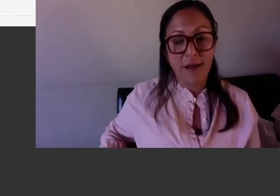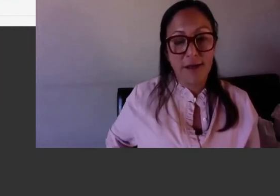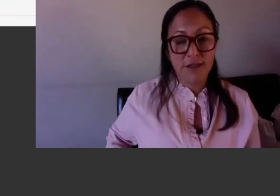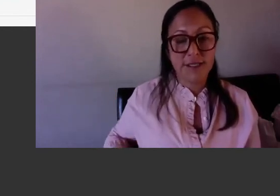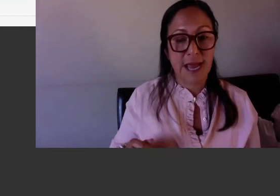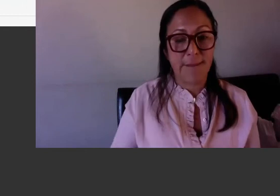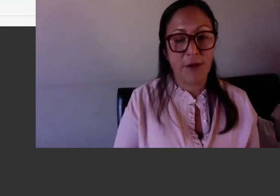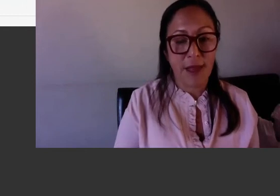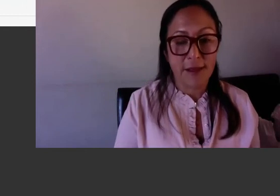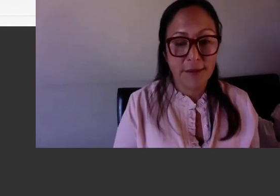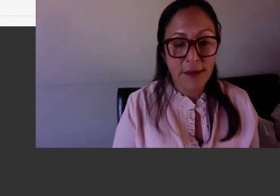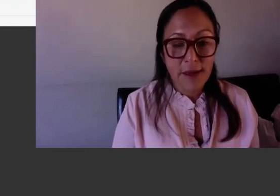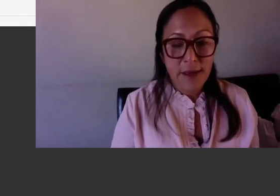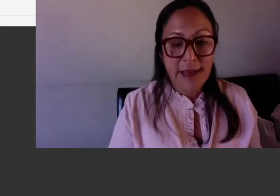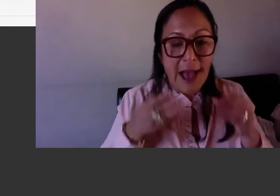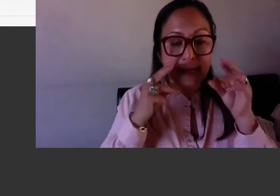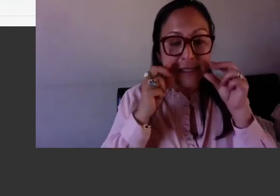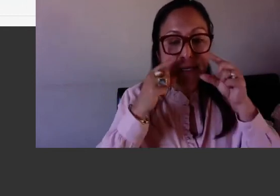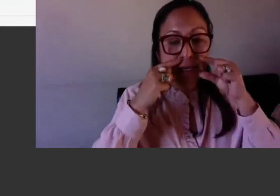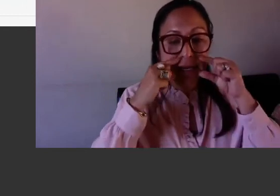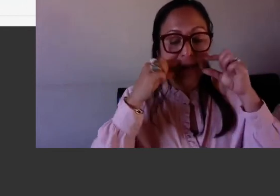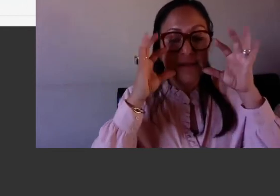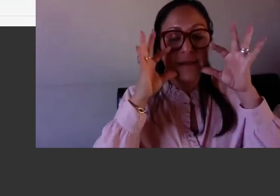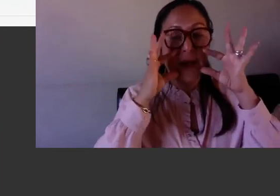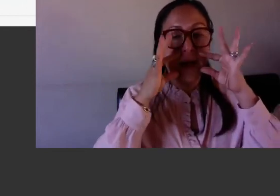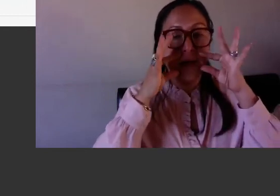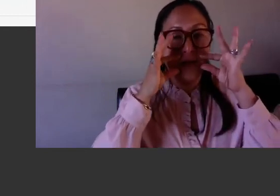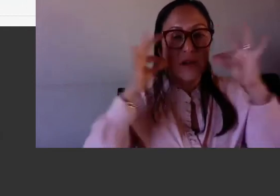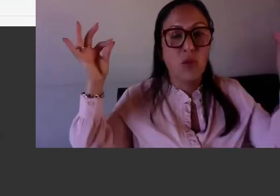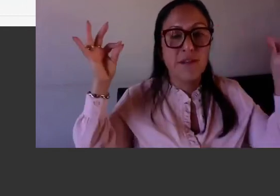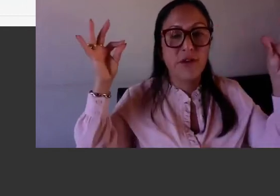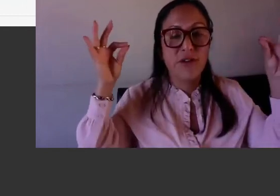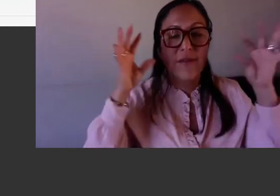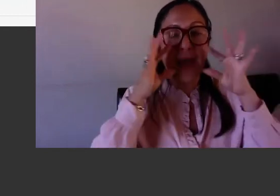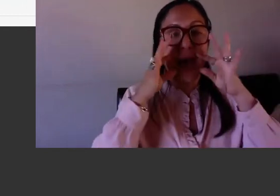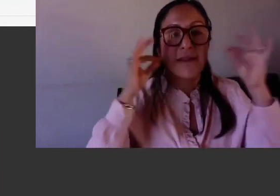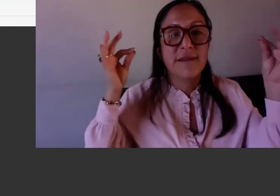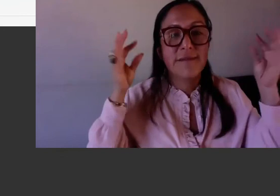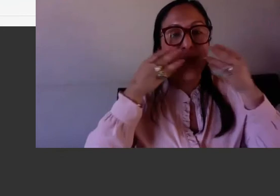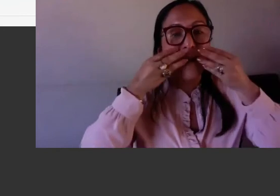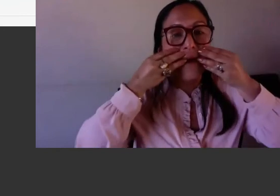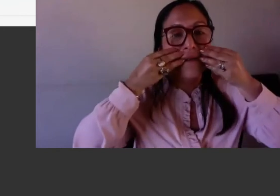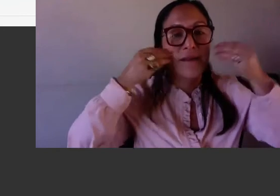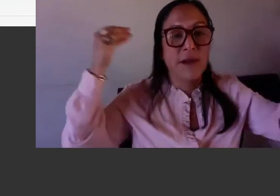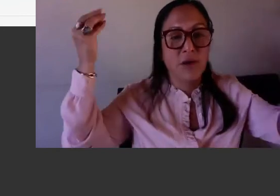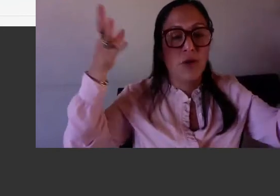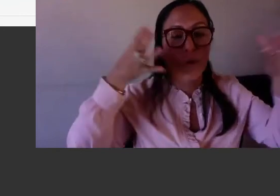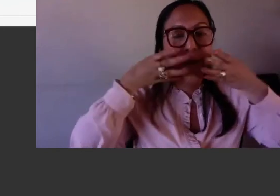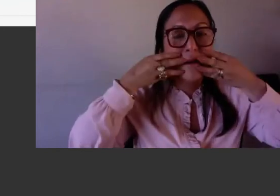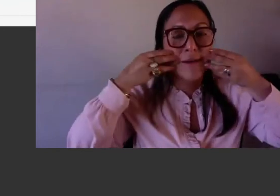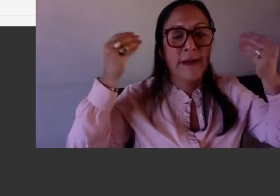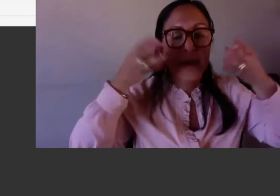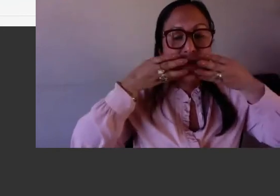dog, just tapping your leg. Cat is the whiskers of a cat. I like to use my